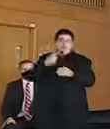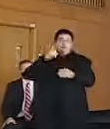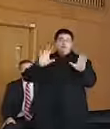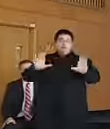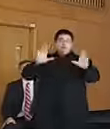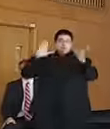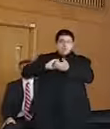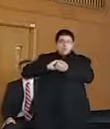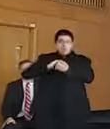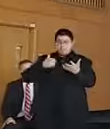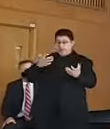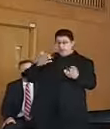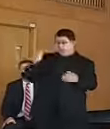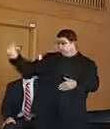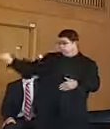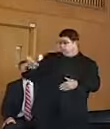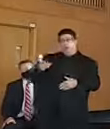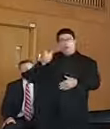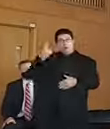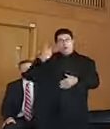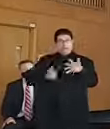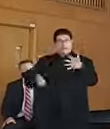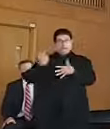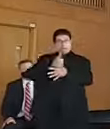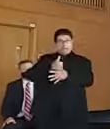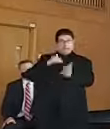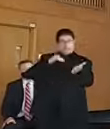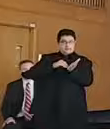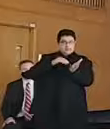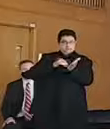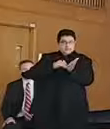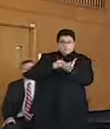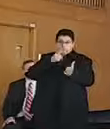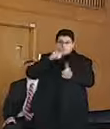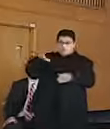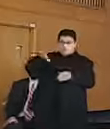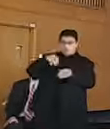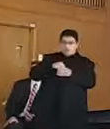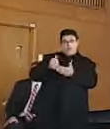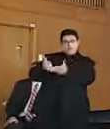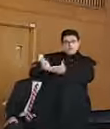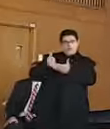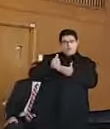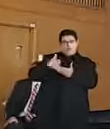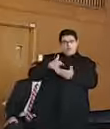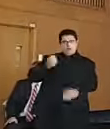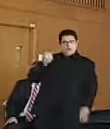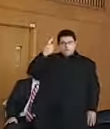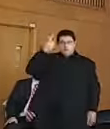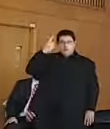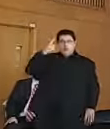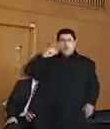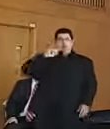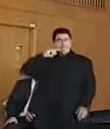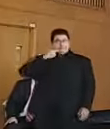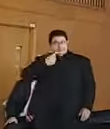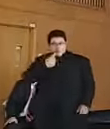to the stage one of the key physicians, I believe, who's been a part of helping us to understand how